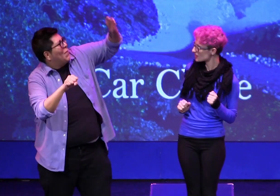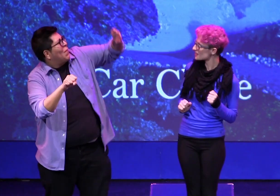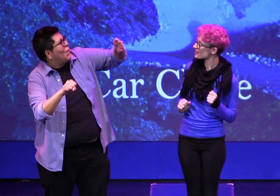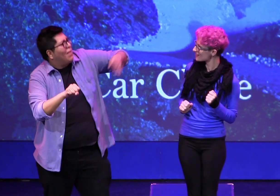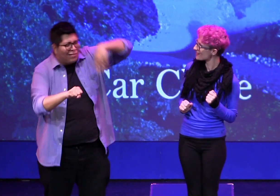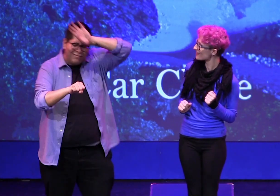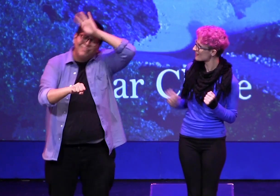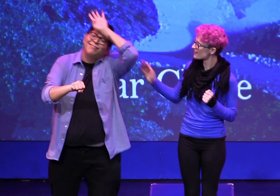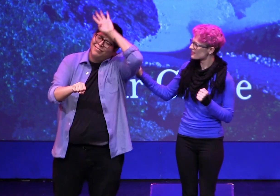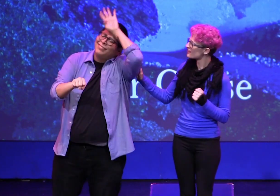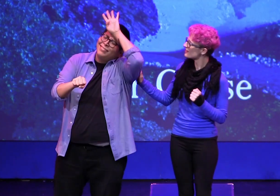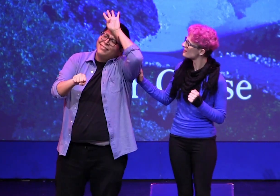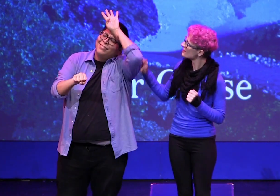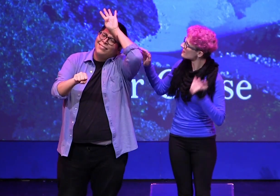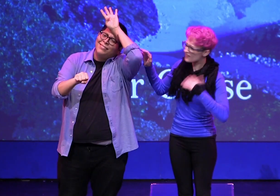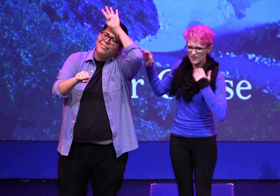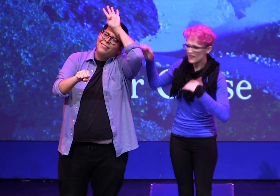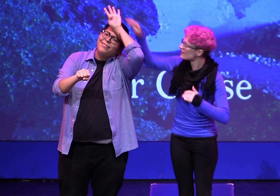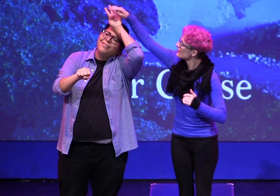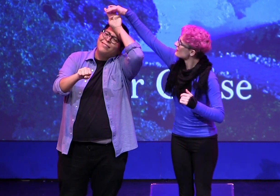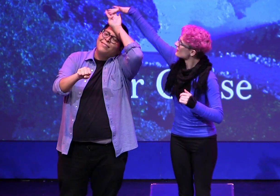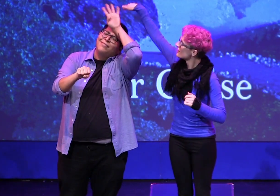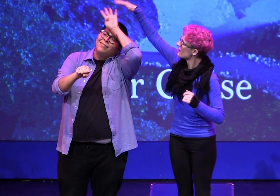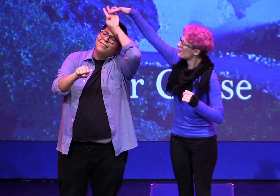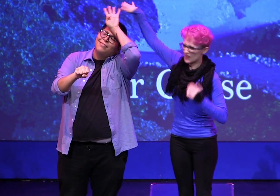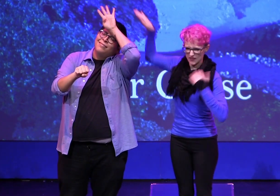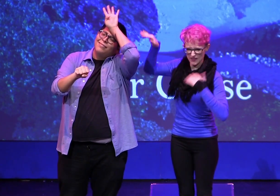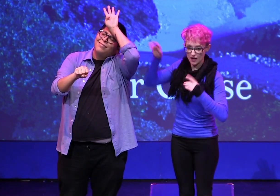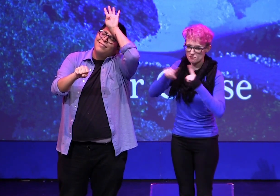Let me pull the window down. Ooh. Oh my goodness, look at this.